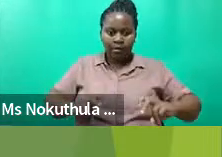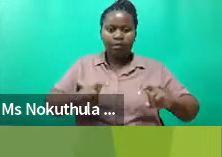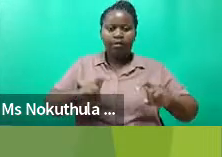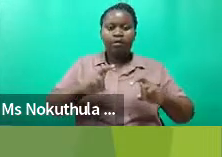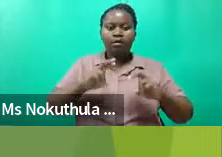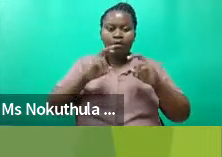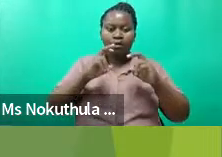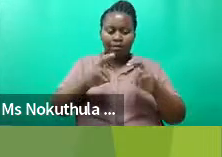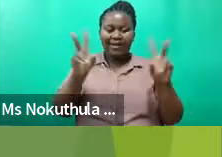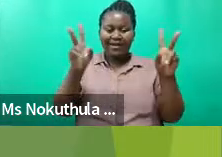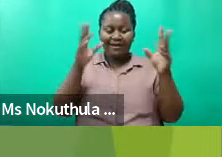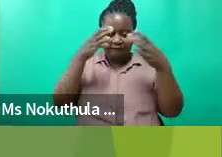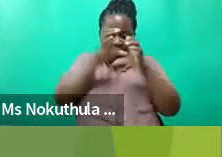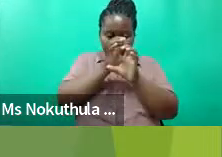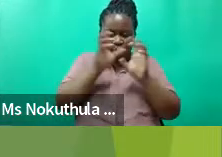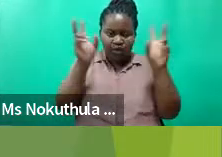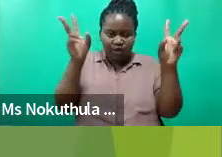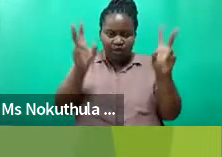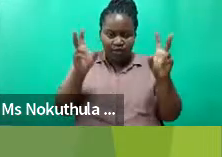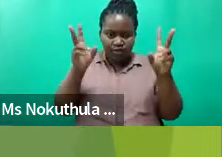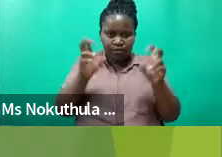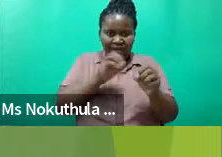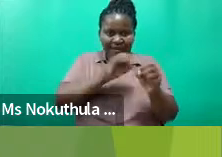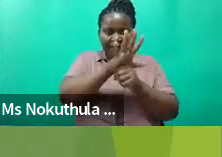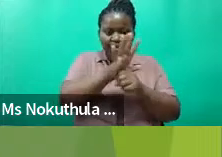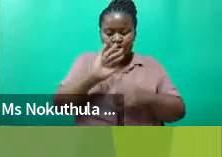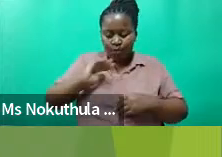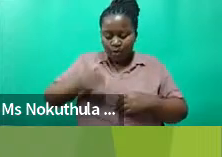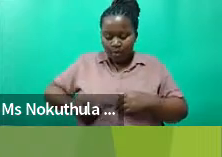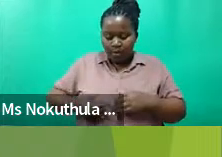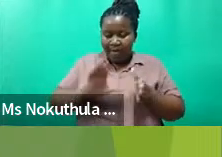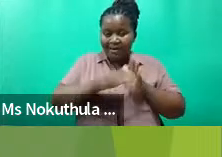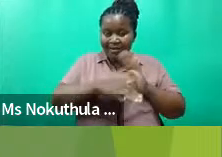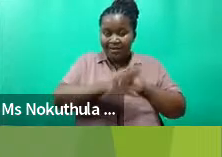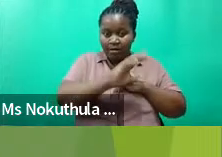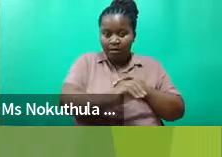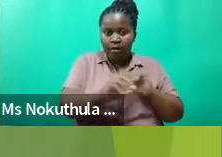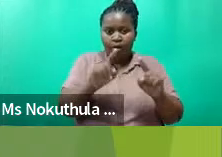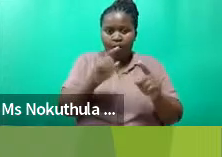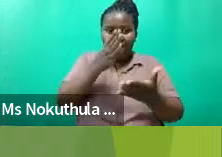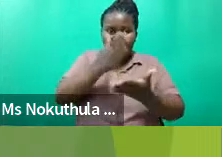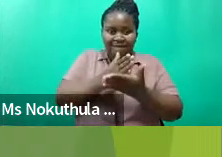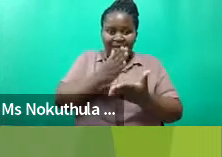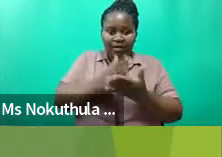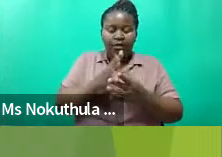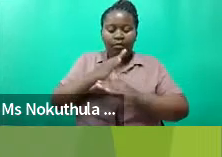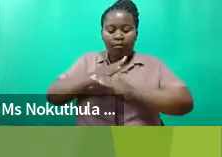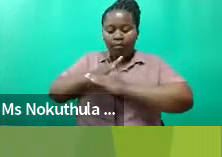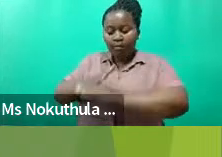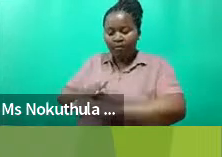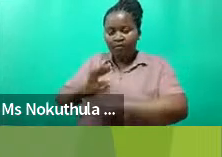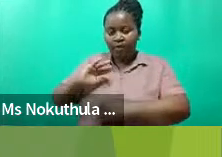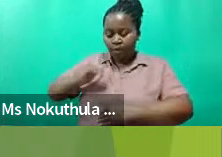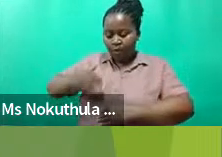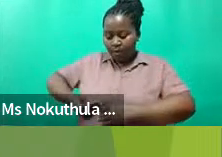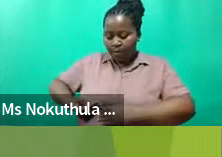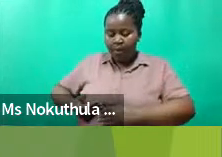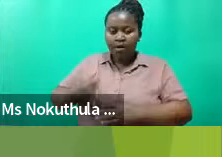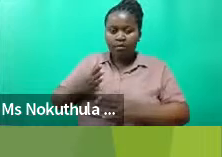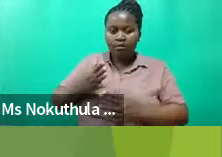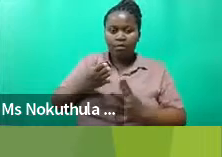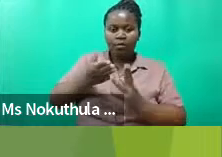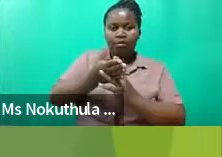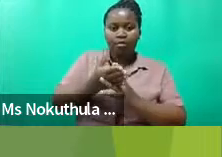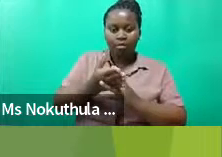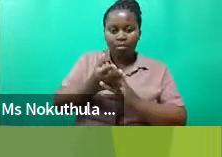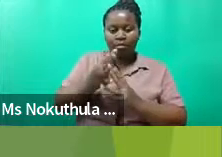issues affecting women living with disabilities and factors that prevent women living with disabilities to have access to sexual and